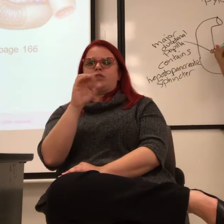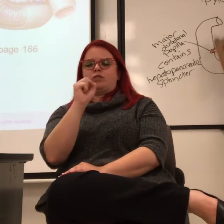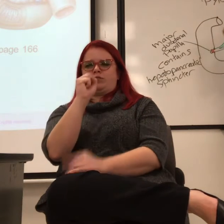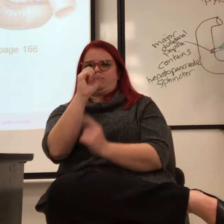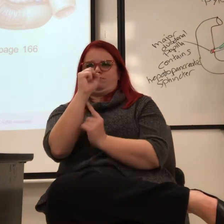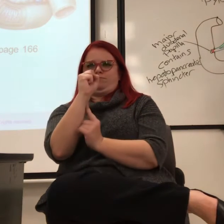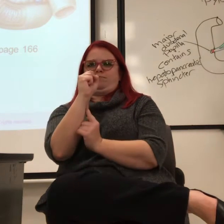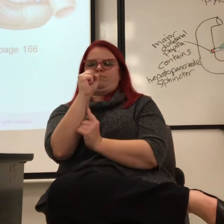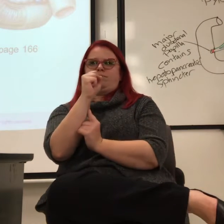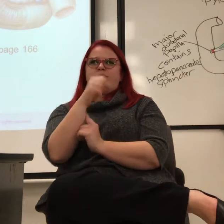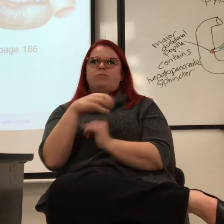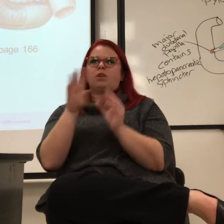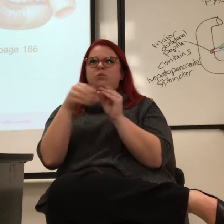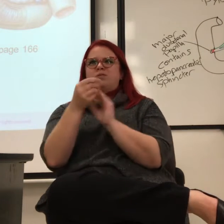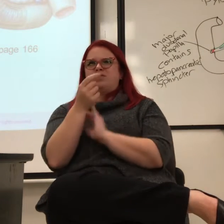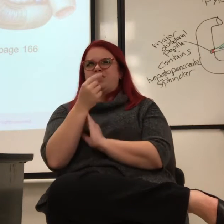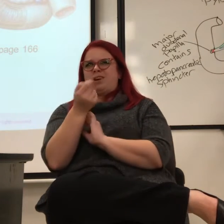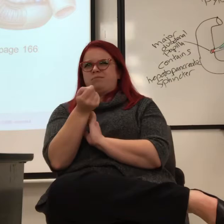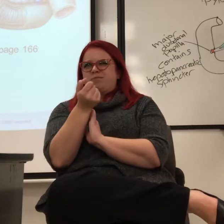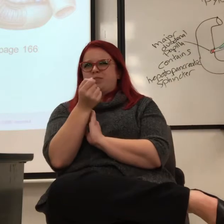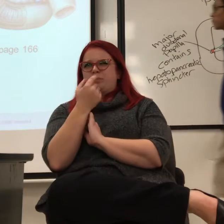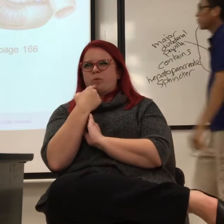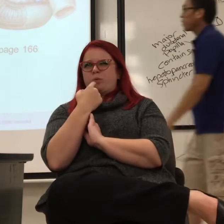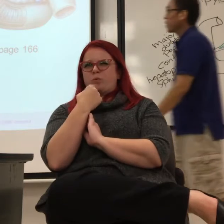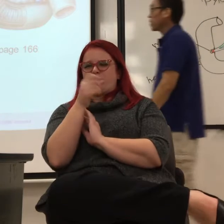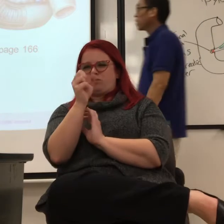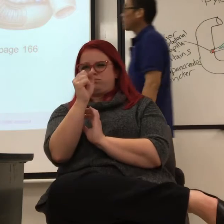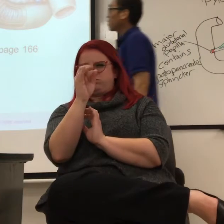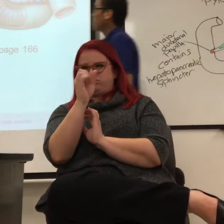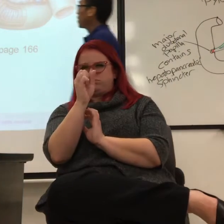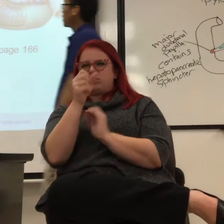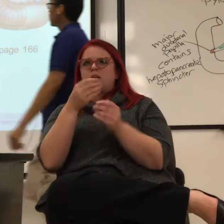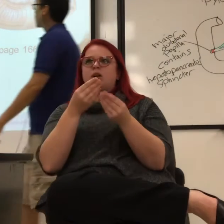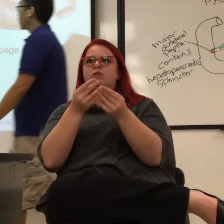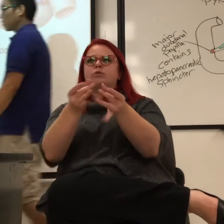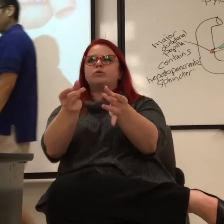I'll draw a little red thing in there. It's smooth muscle.